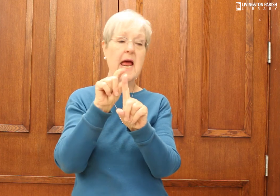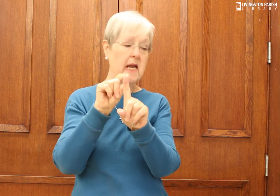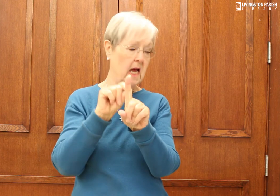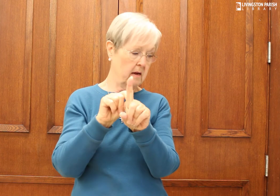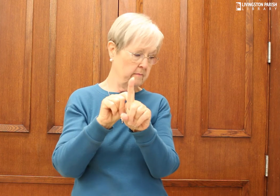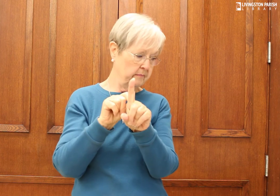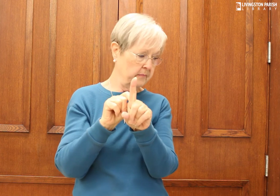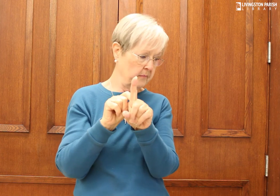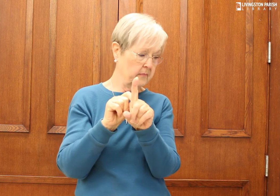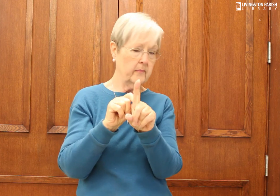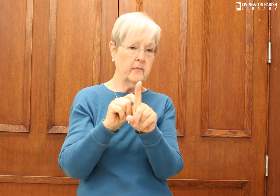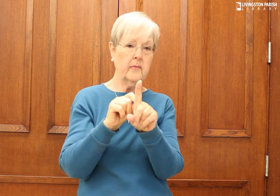banana.